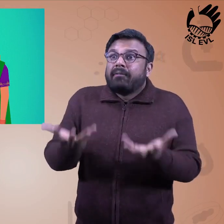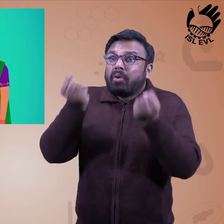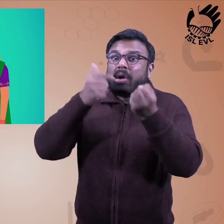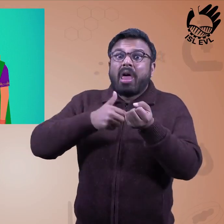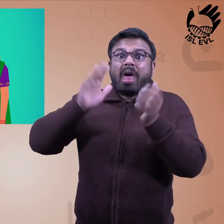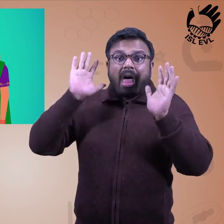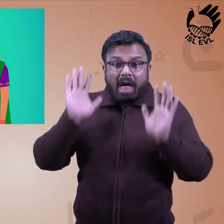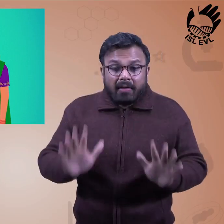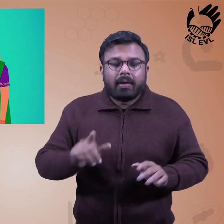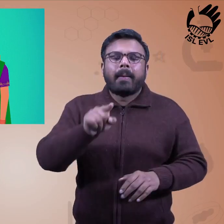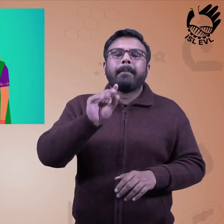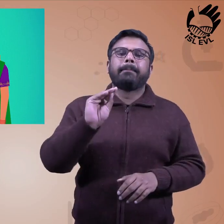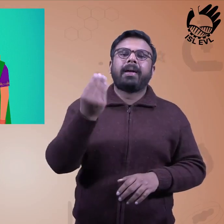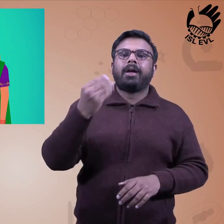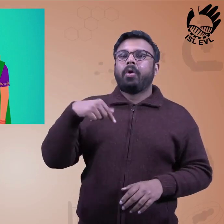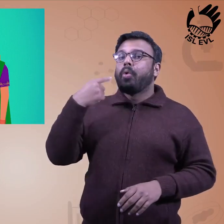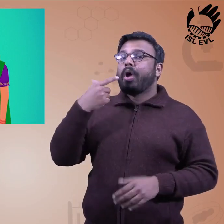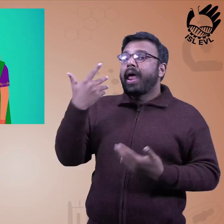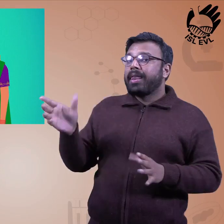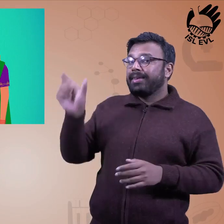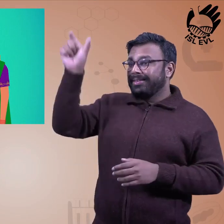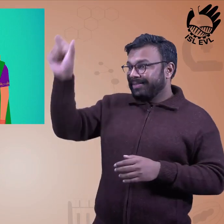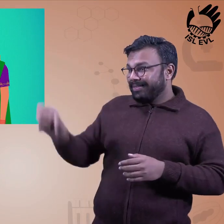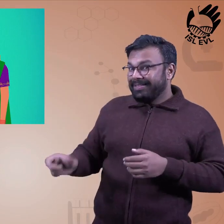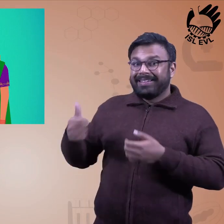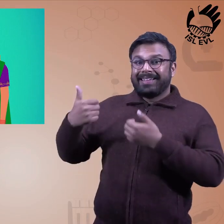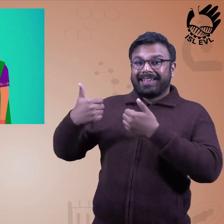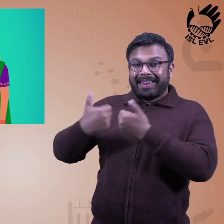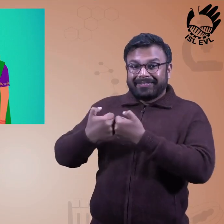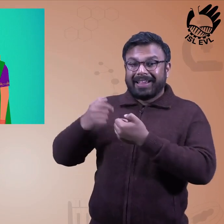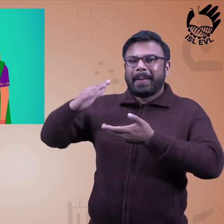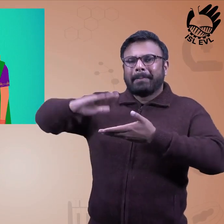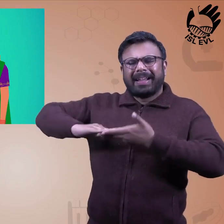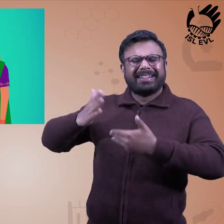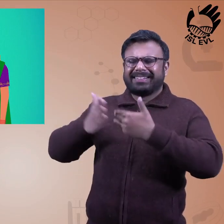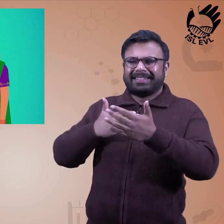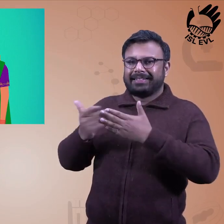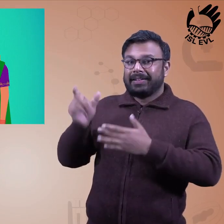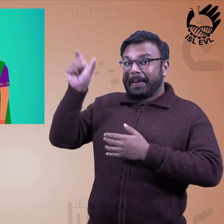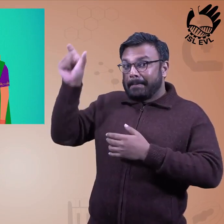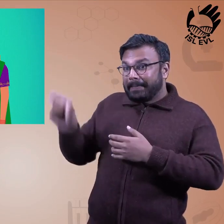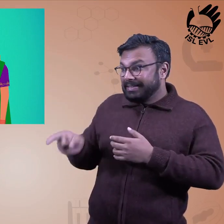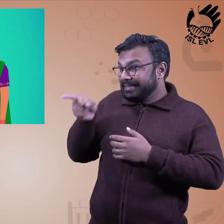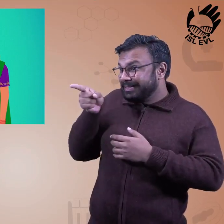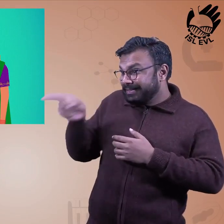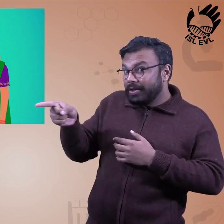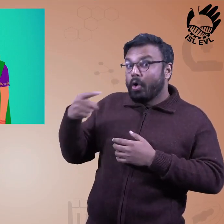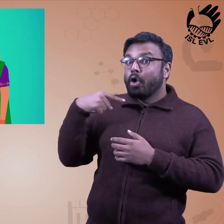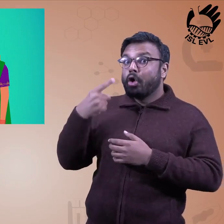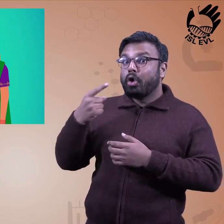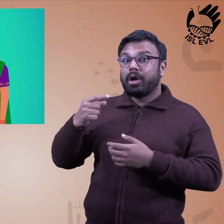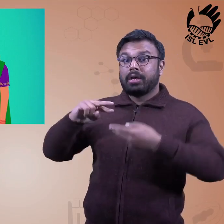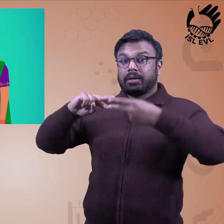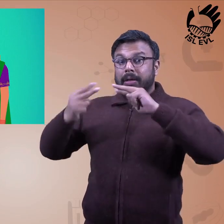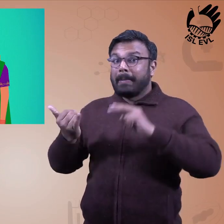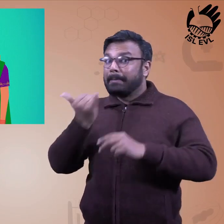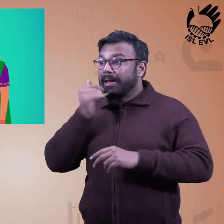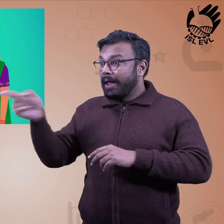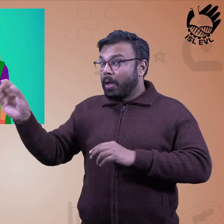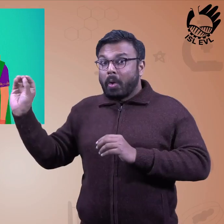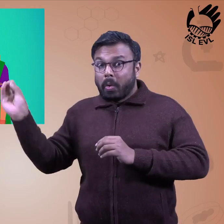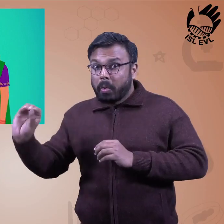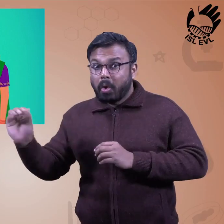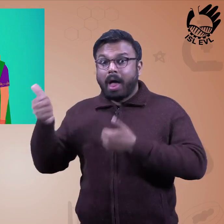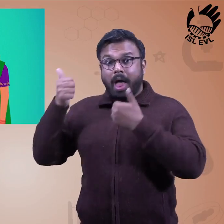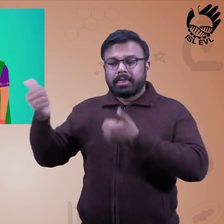If possible, choose a partner who does not carry the same faulty genes as you. One